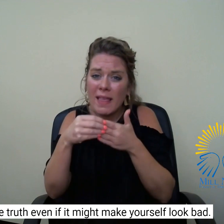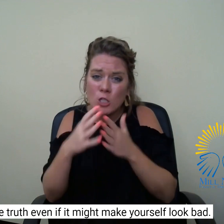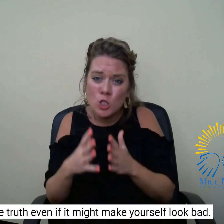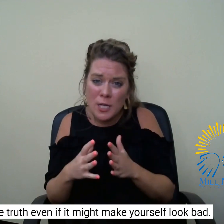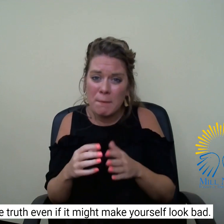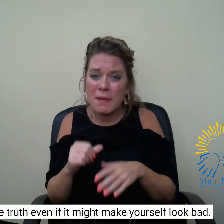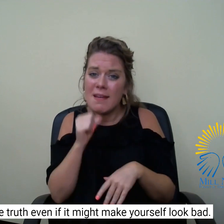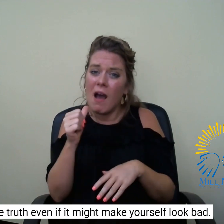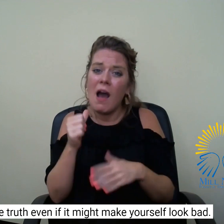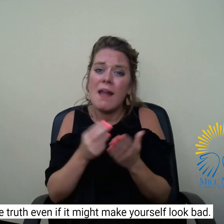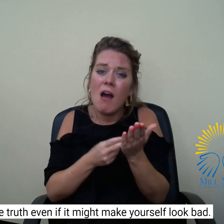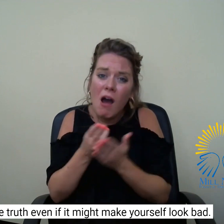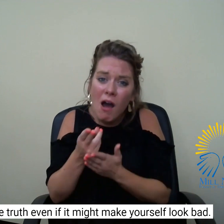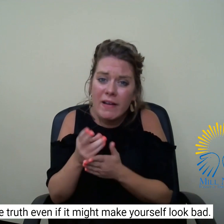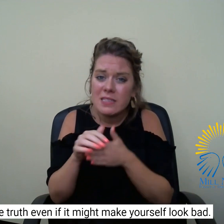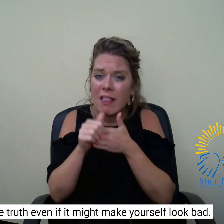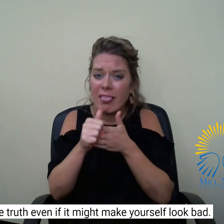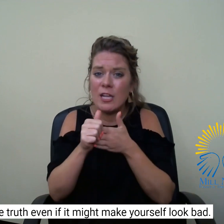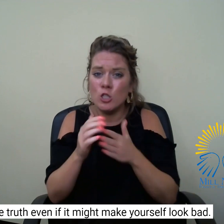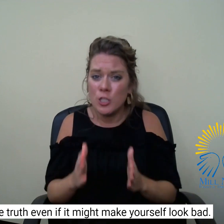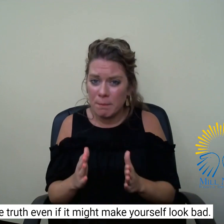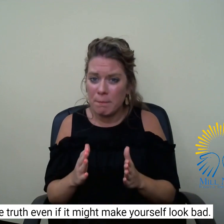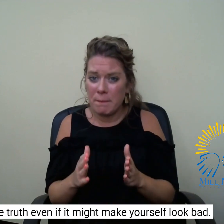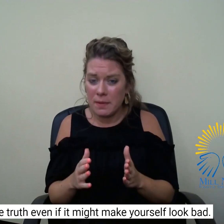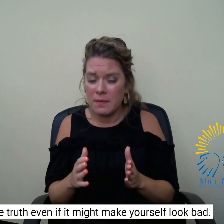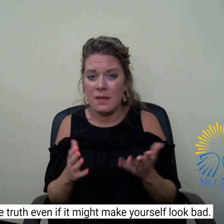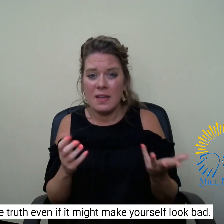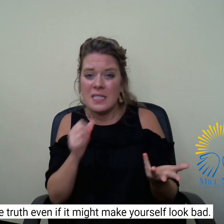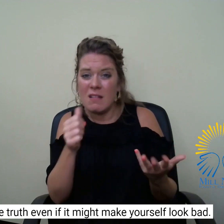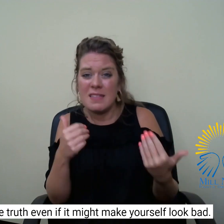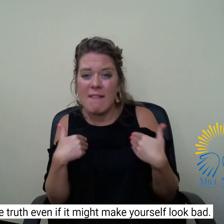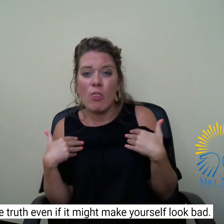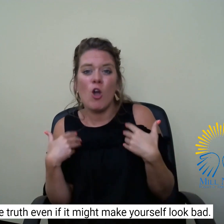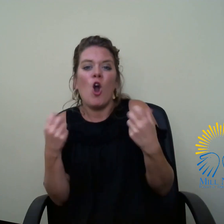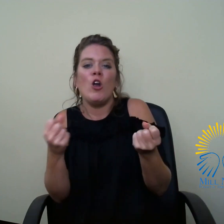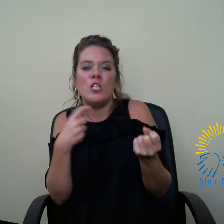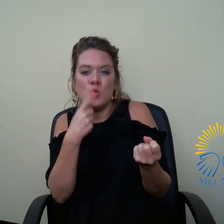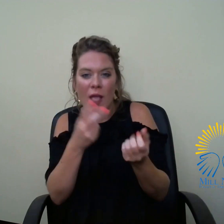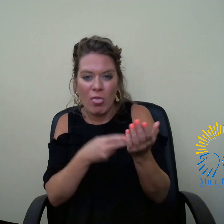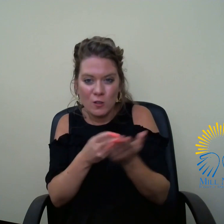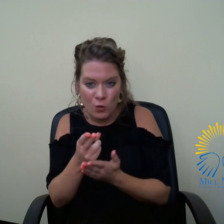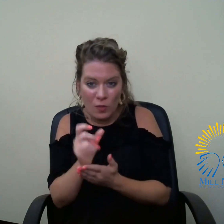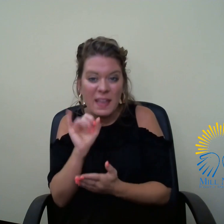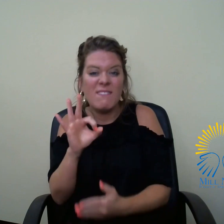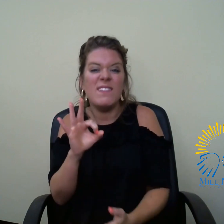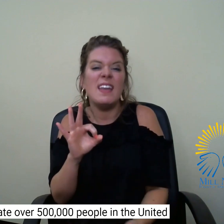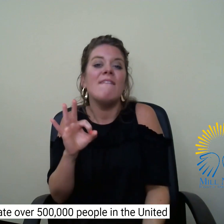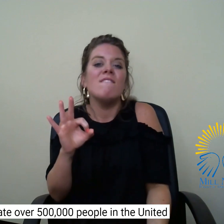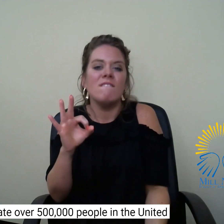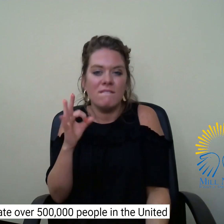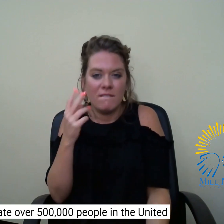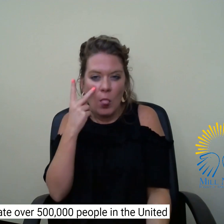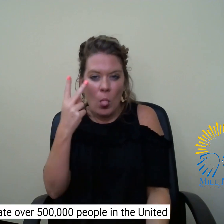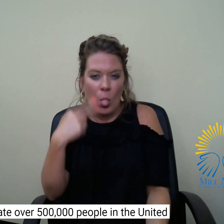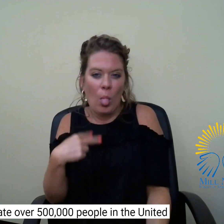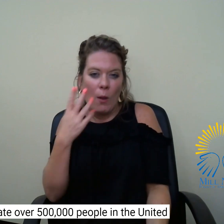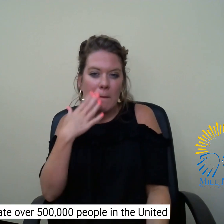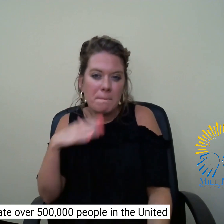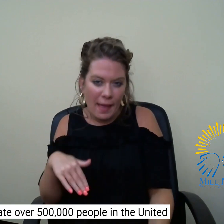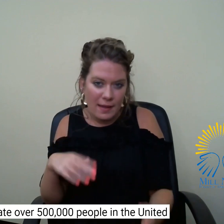to tell the truth, even if it might make yourself look bad. As of date, over 500,000